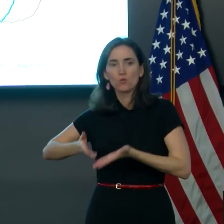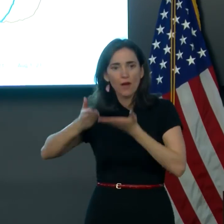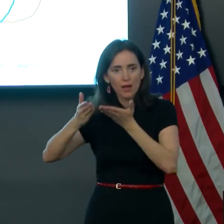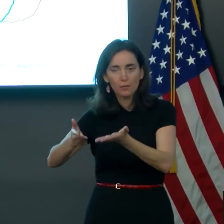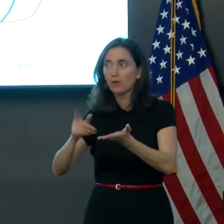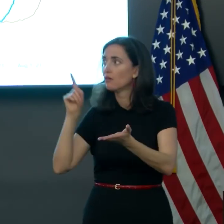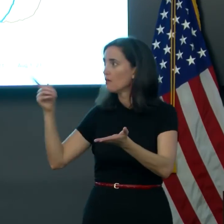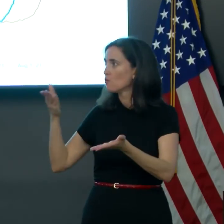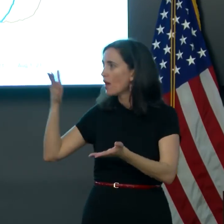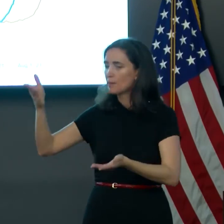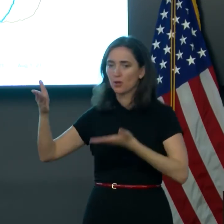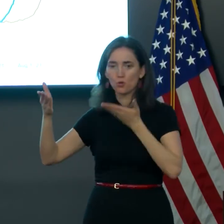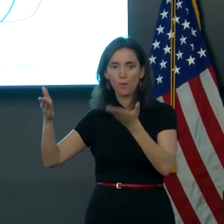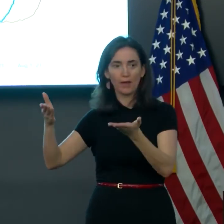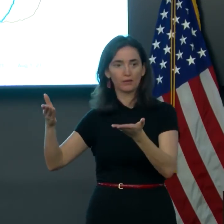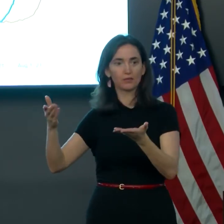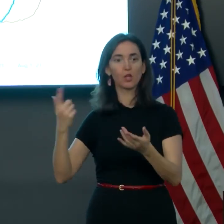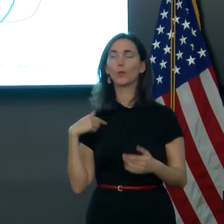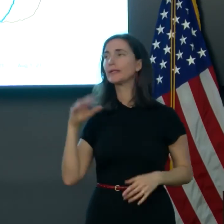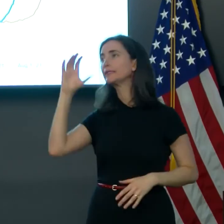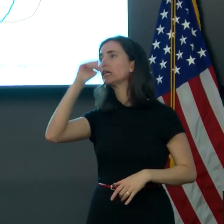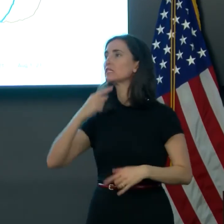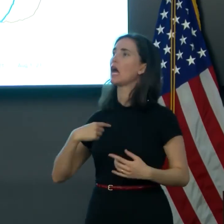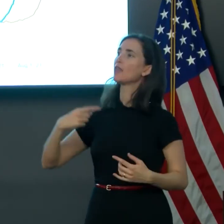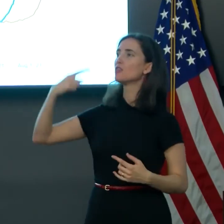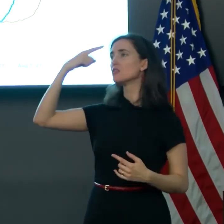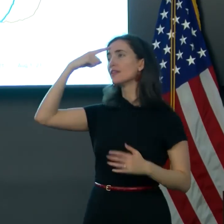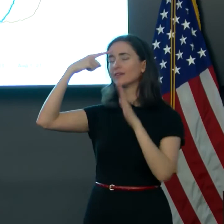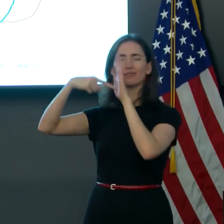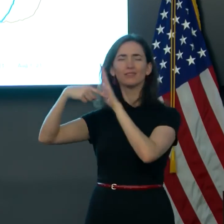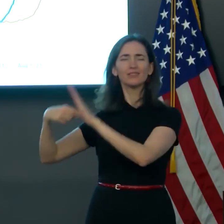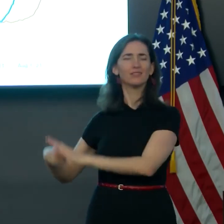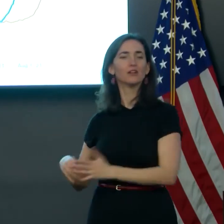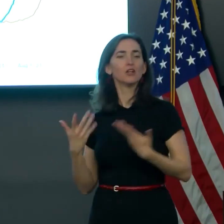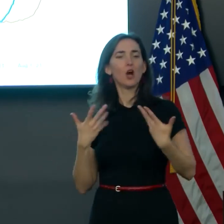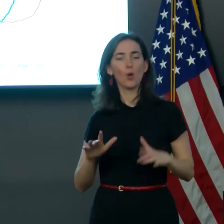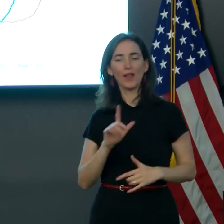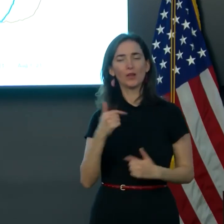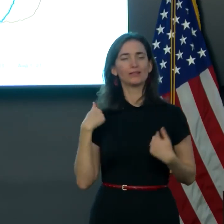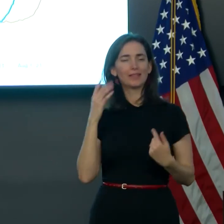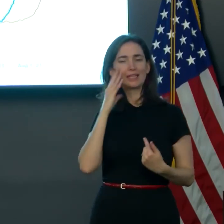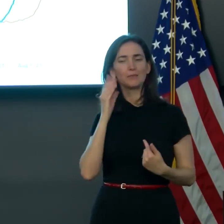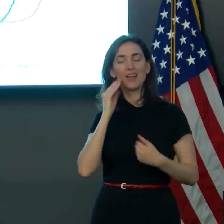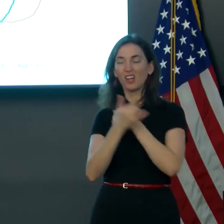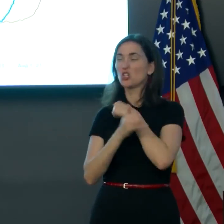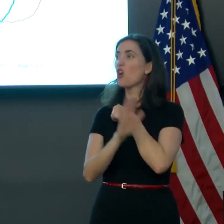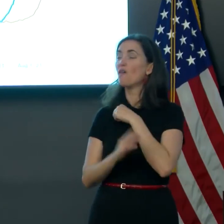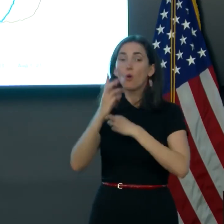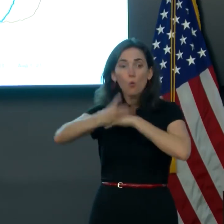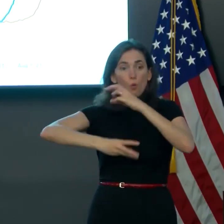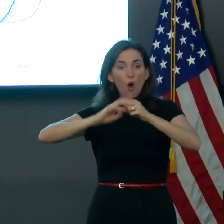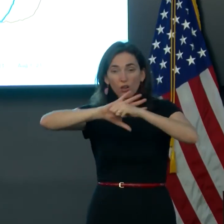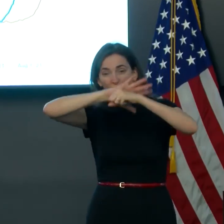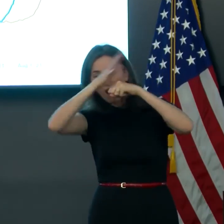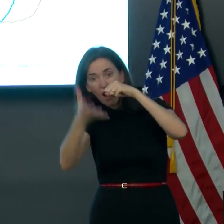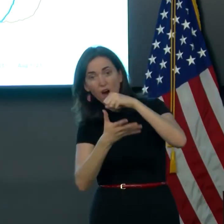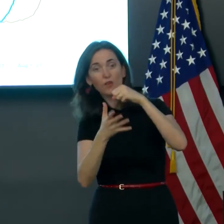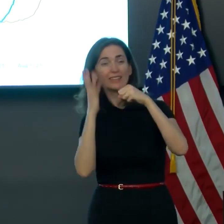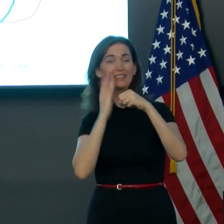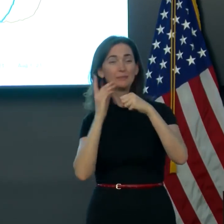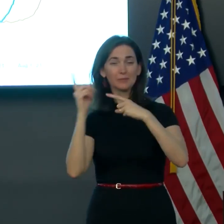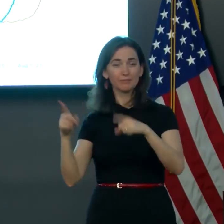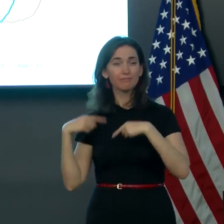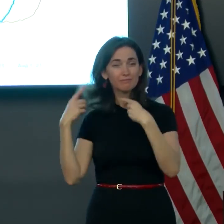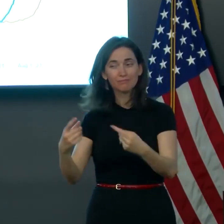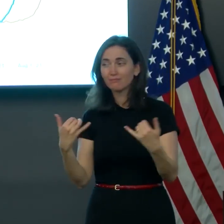not something that we have to guess about, because we've done this in Louisiana and elsewhere around the country and around the world for quite a